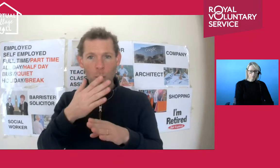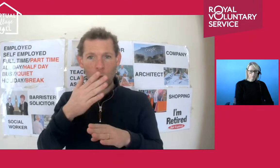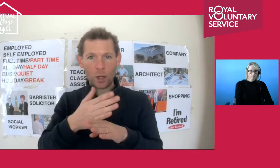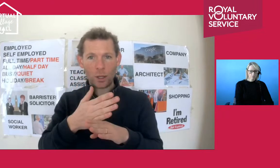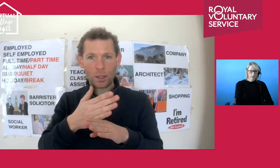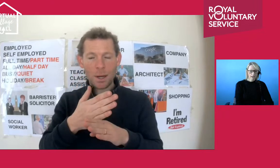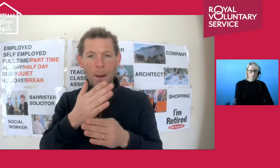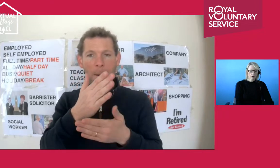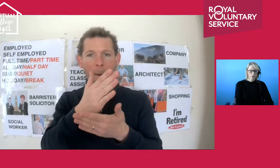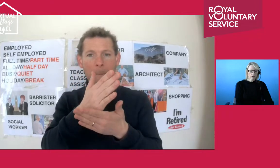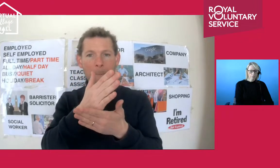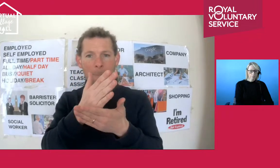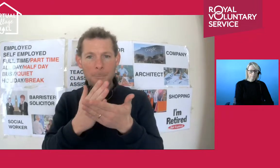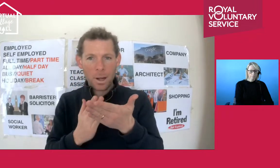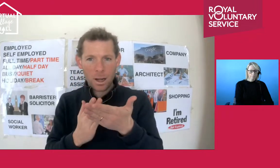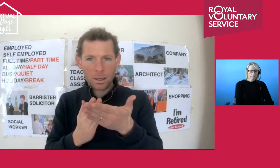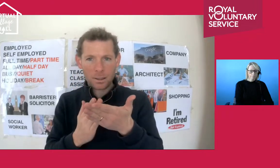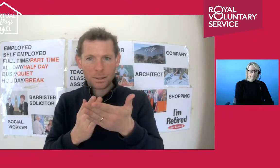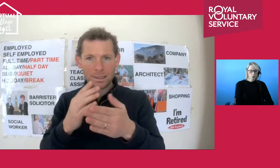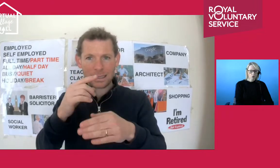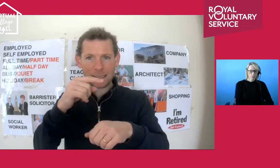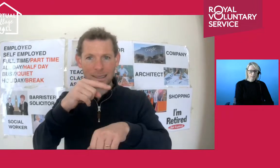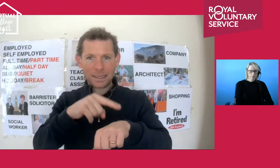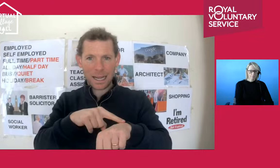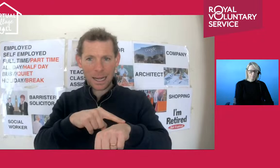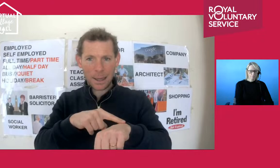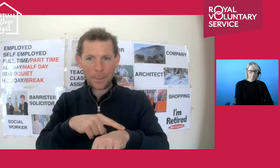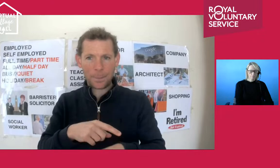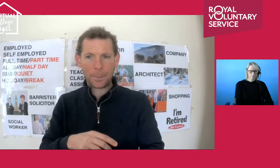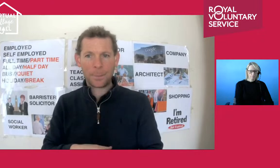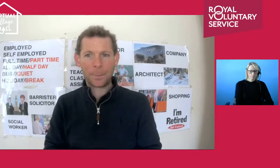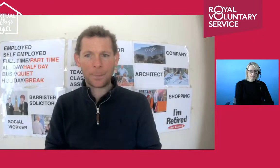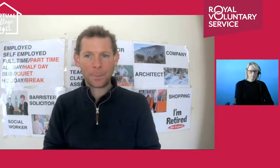or I work part-time.